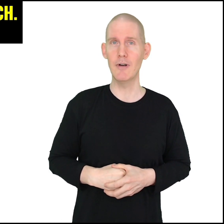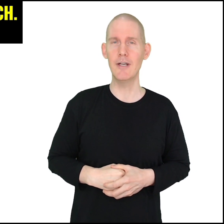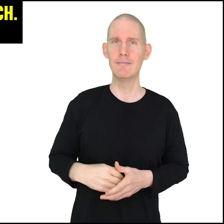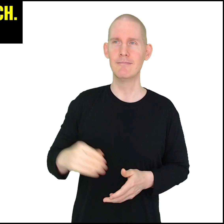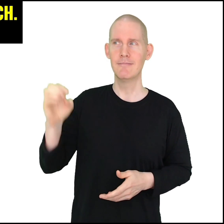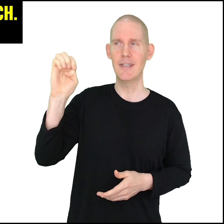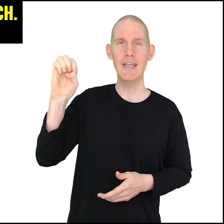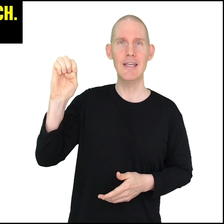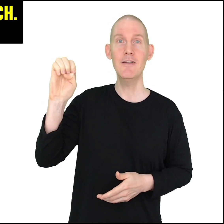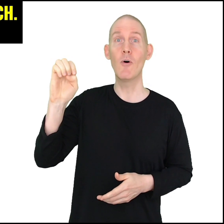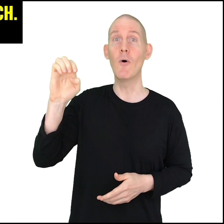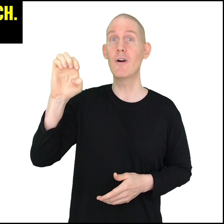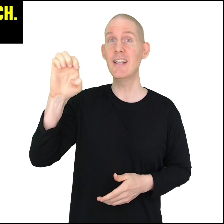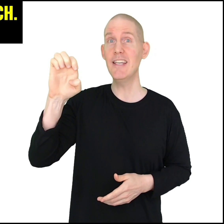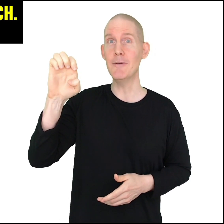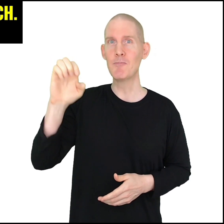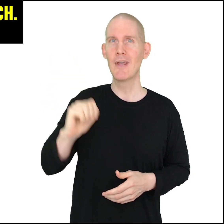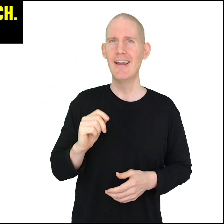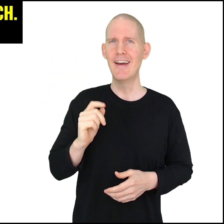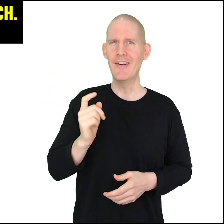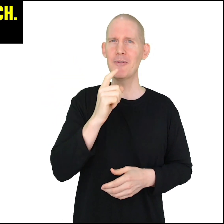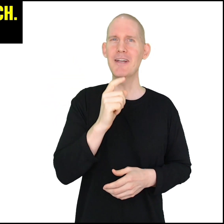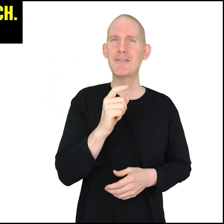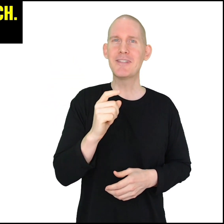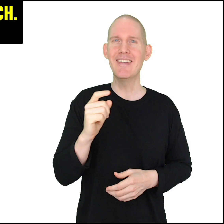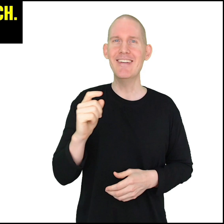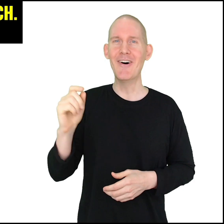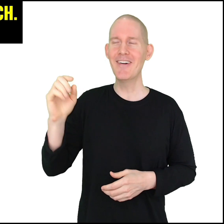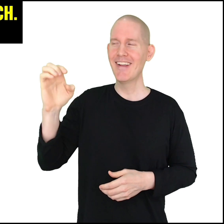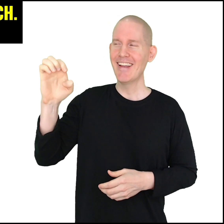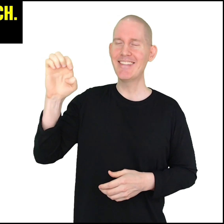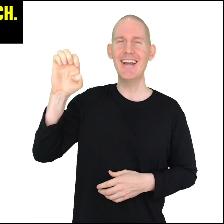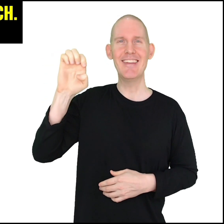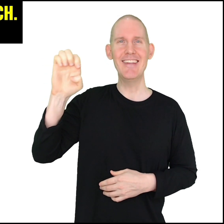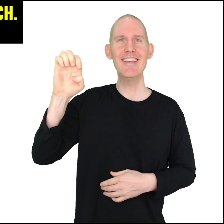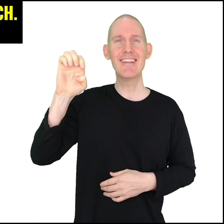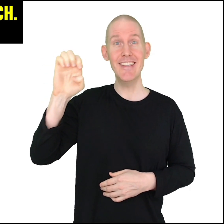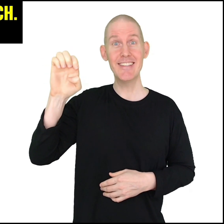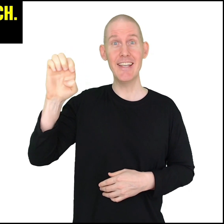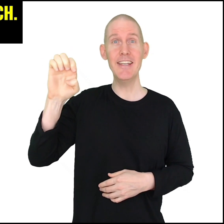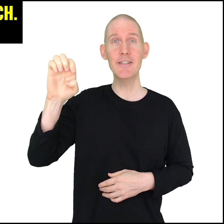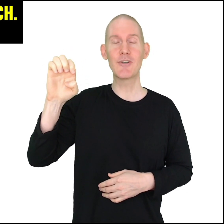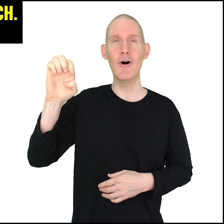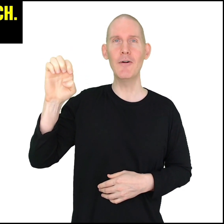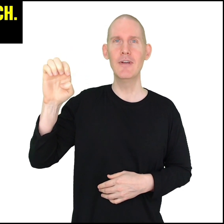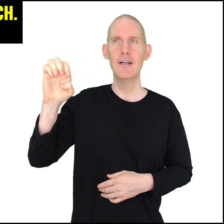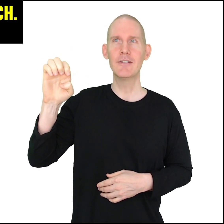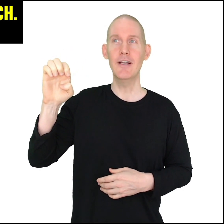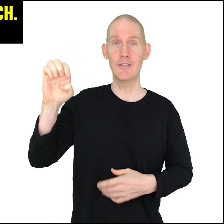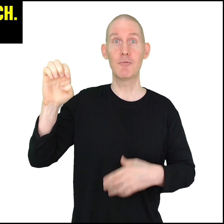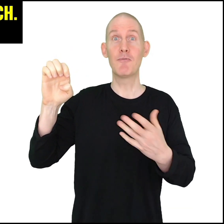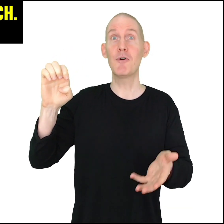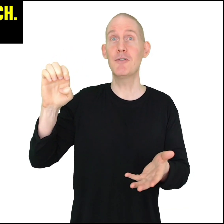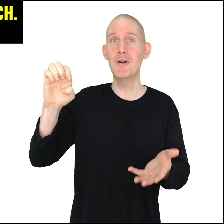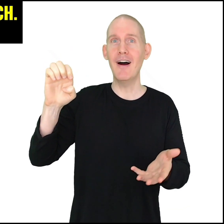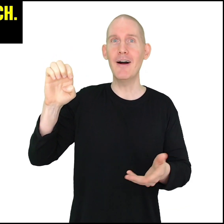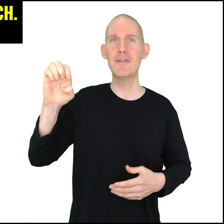right? E or E. Another interesting note is that this E is referred to often as